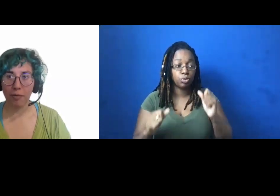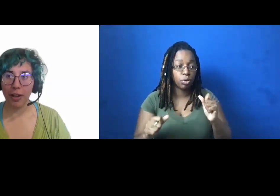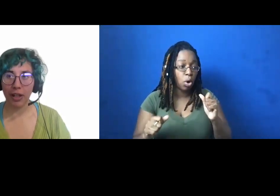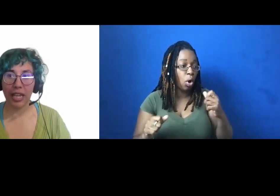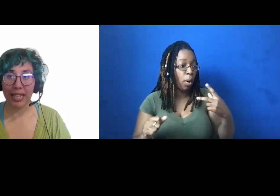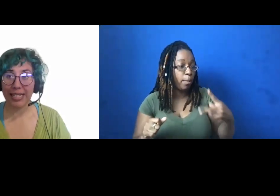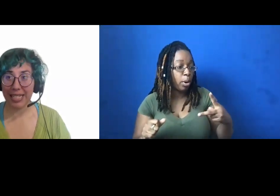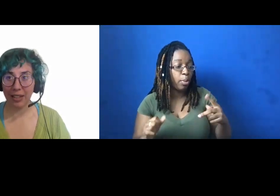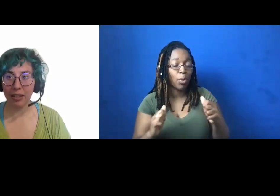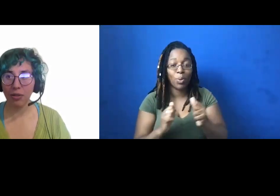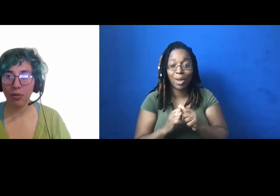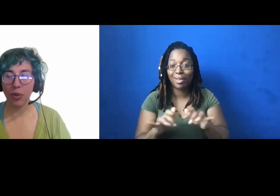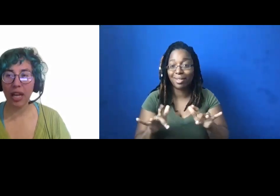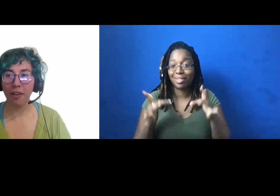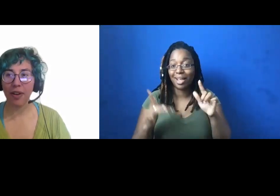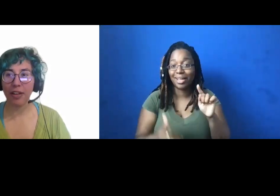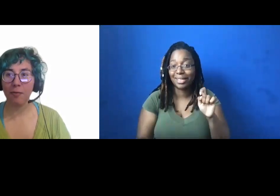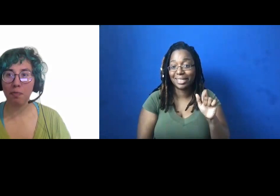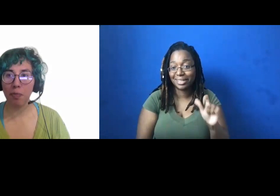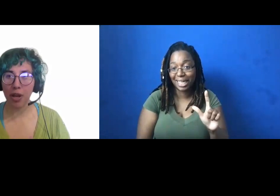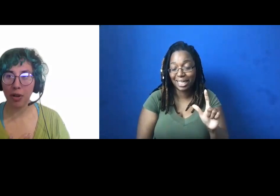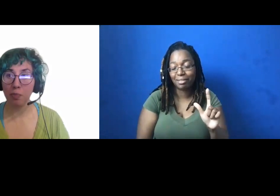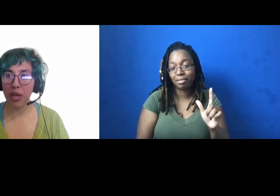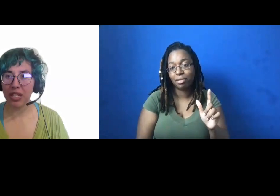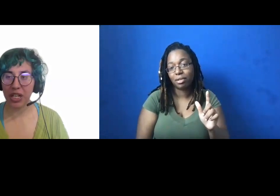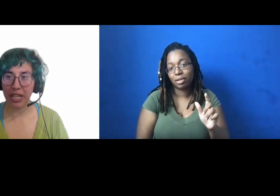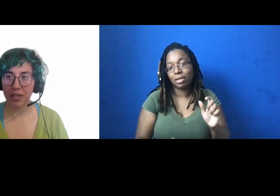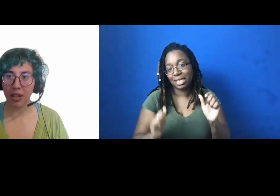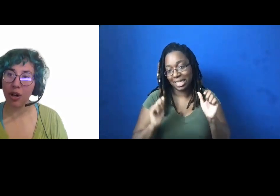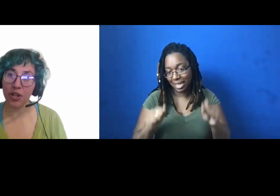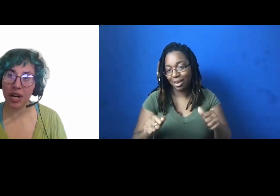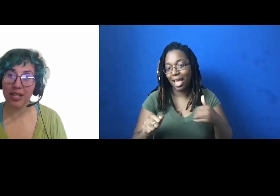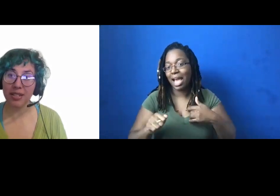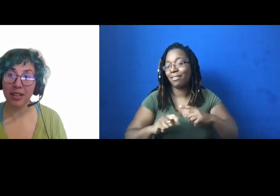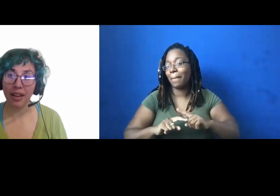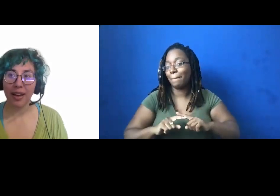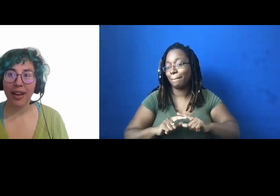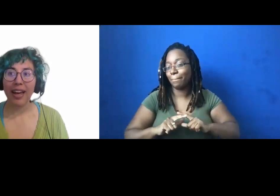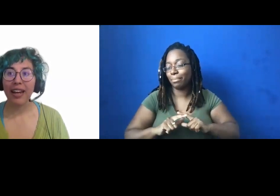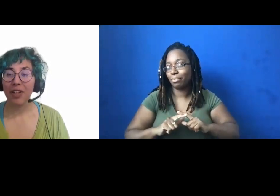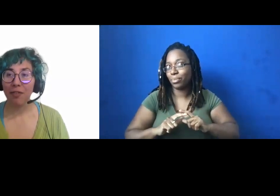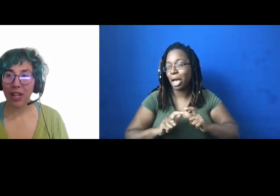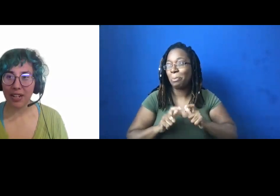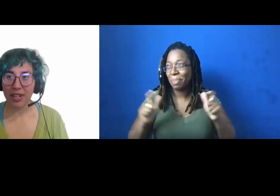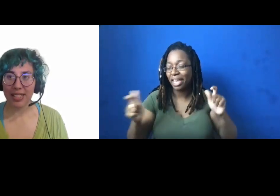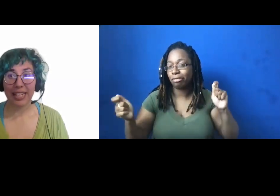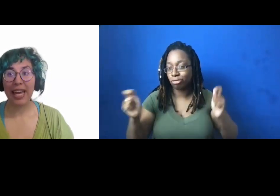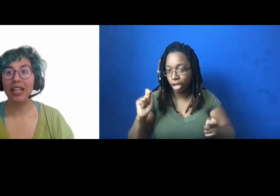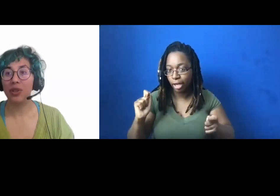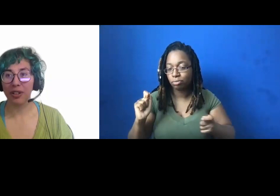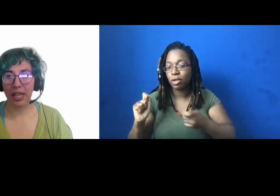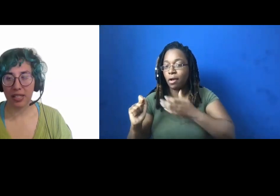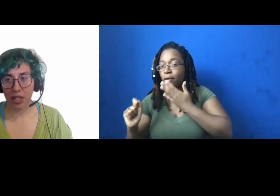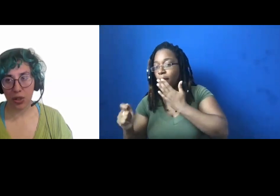with a very light teal will have a very big change in contrast. And if it flashes, it